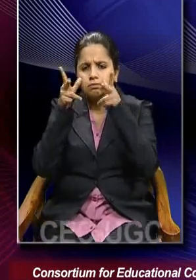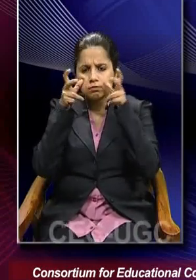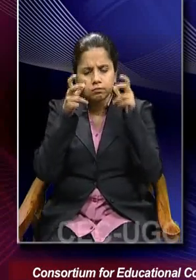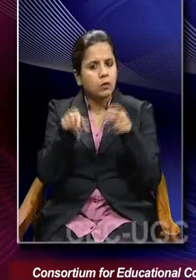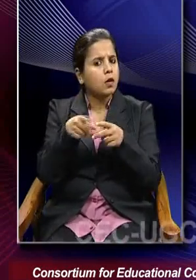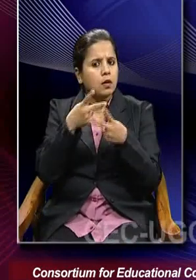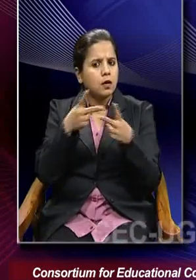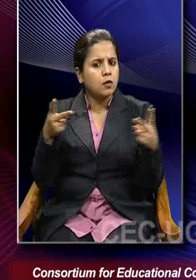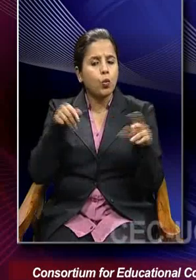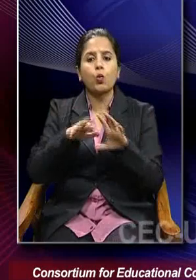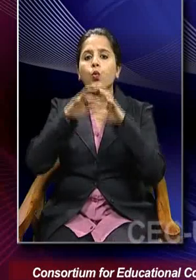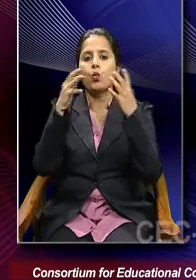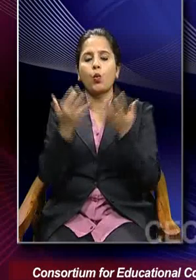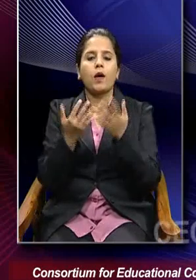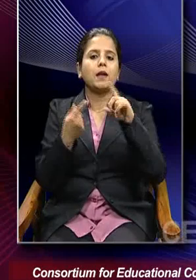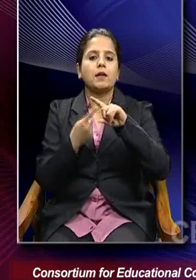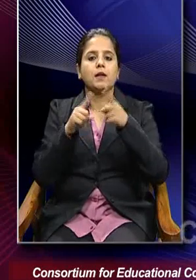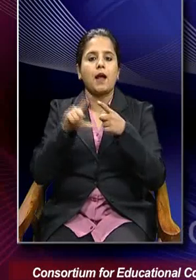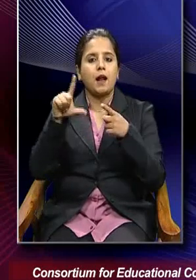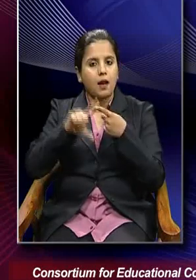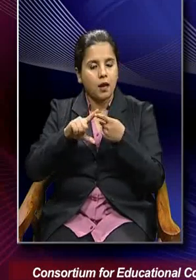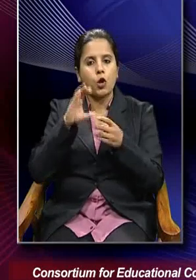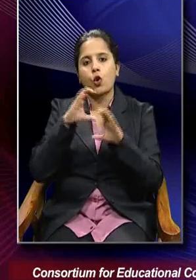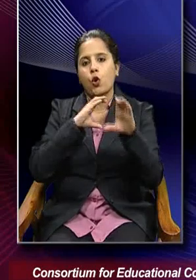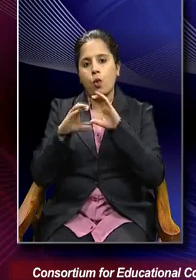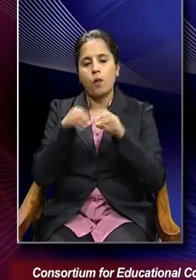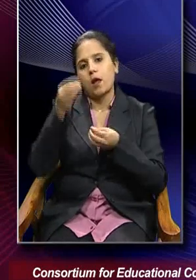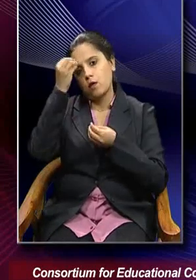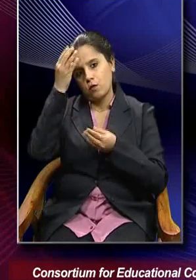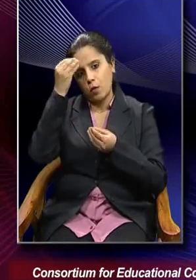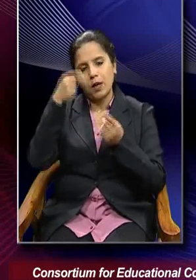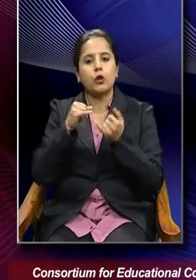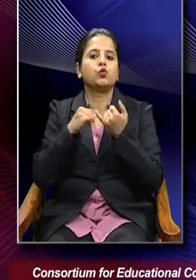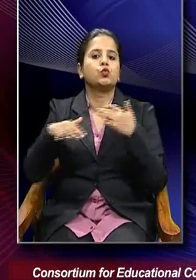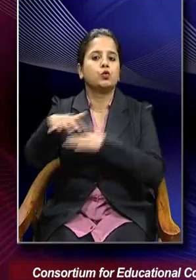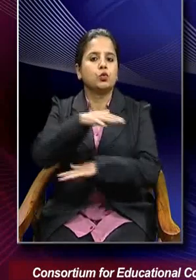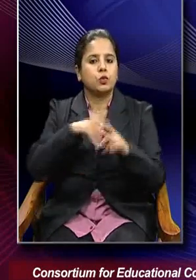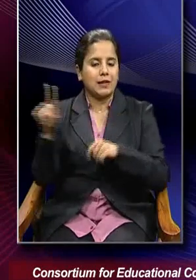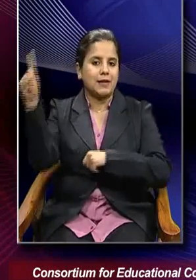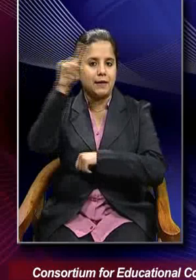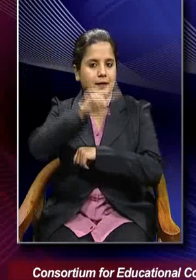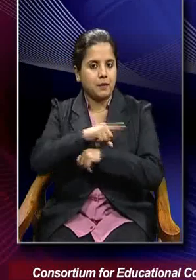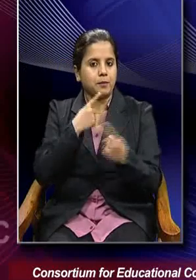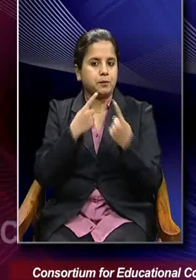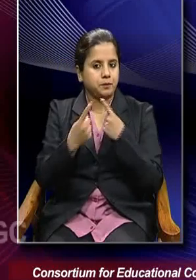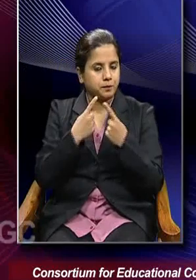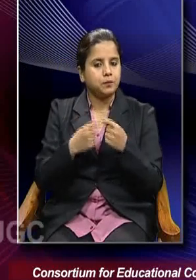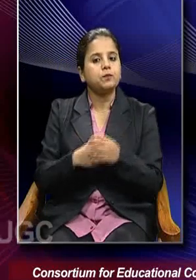of World Telecommunication and Information Society Day.